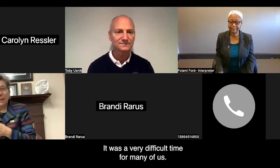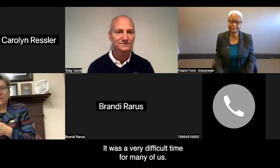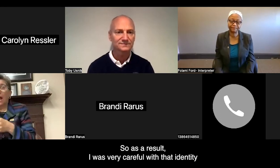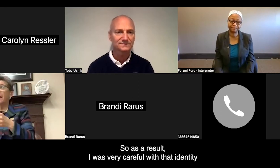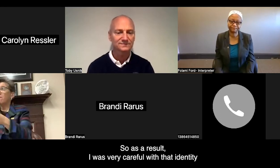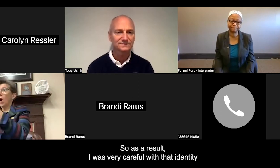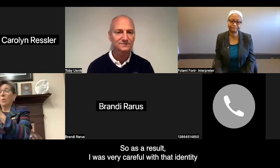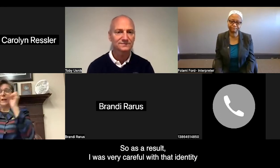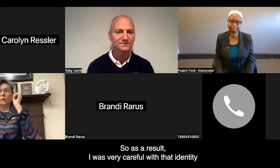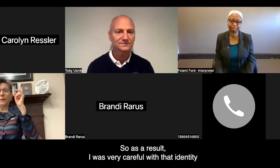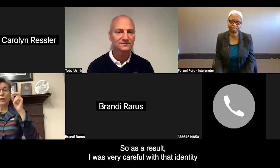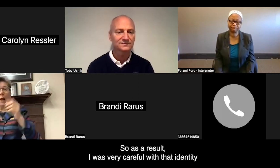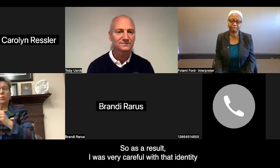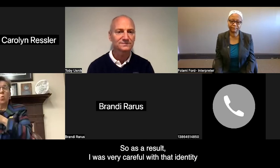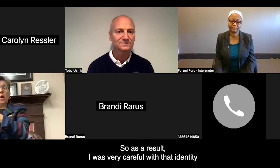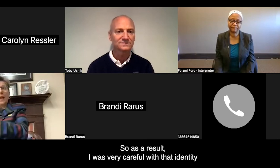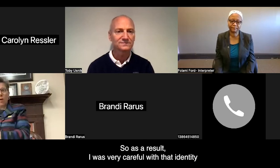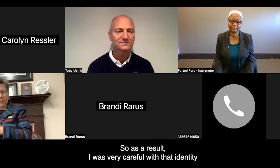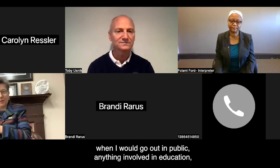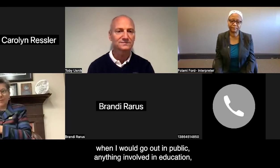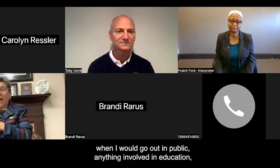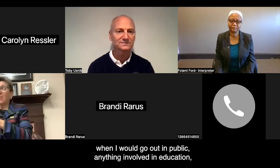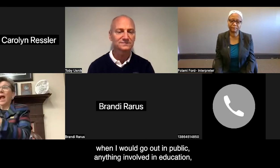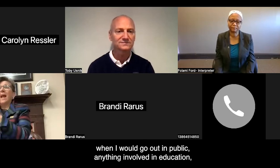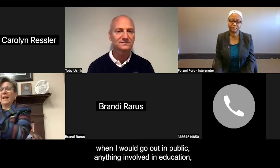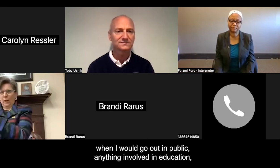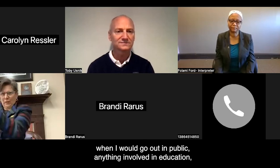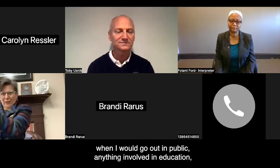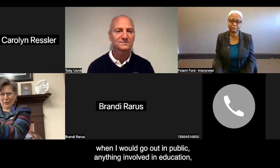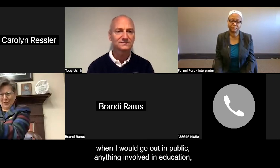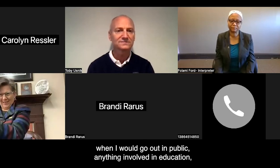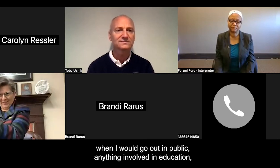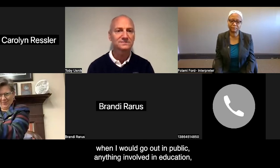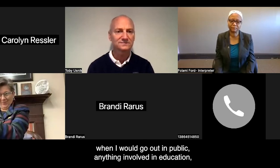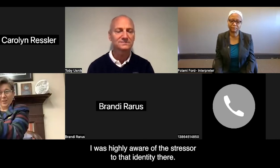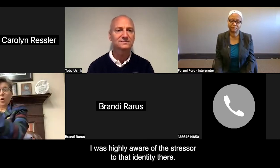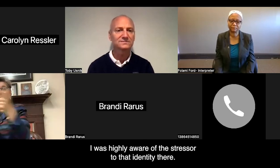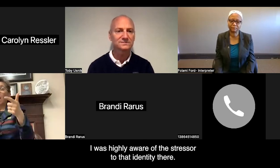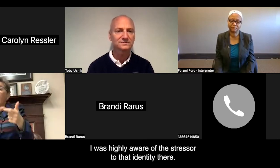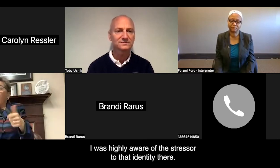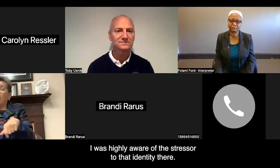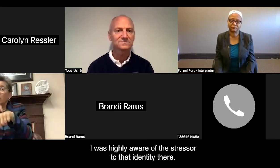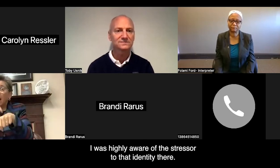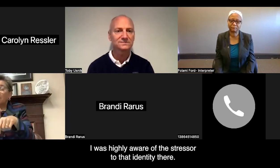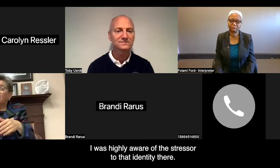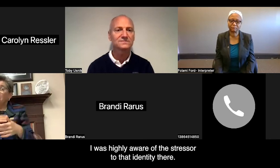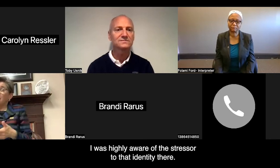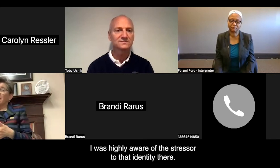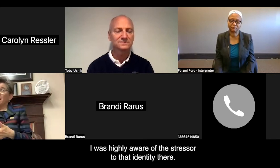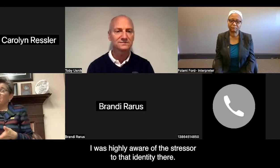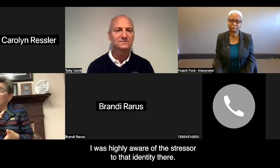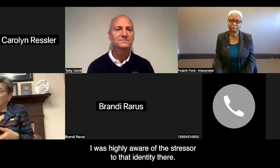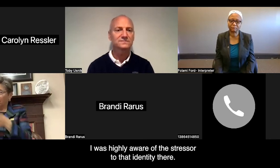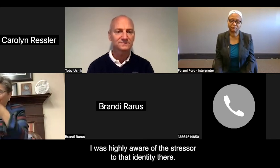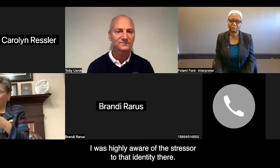was very careful with that identity. When I would go out in public, anything involved in education, I was highly aware of the stressor to that identity